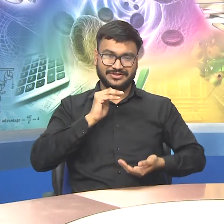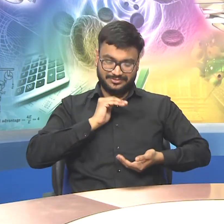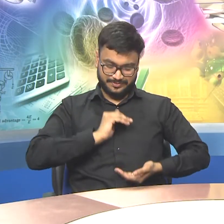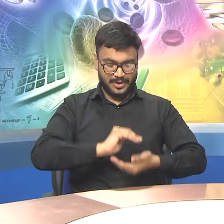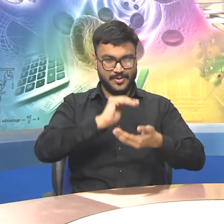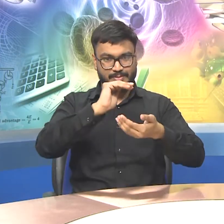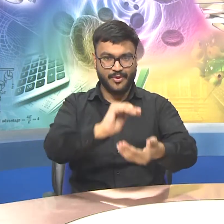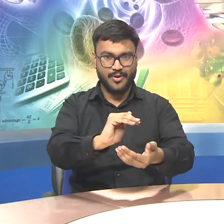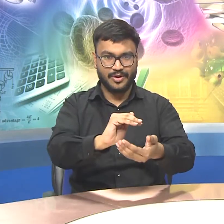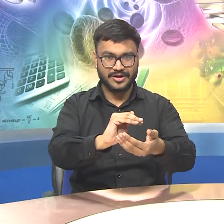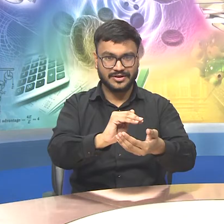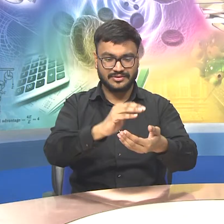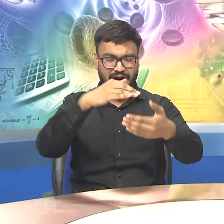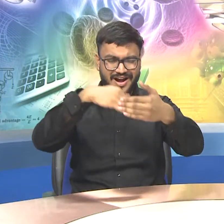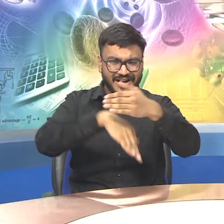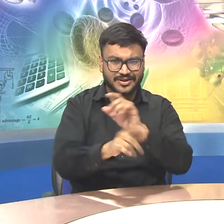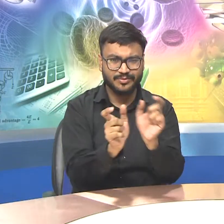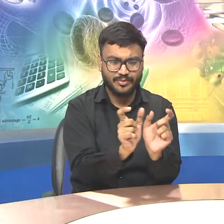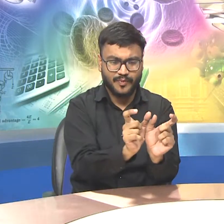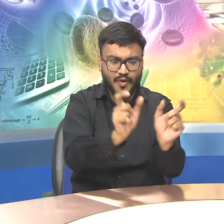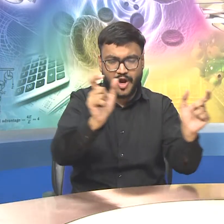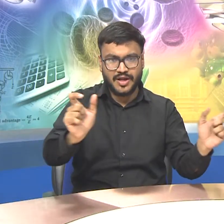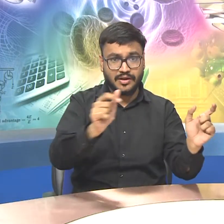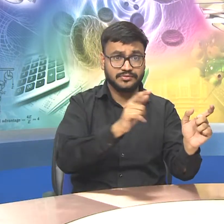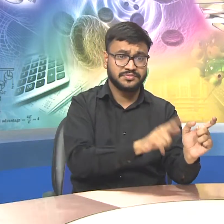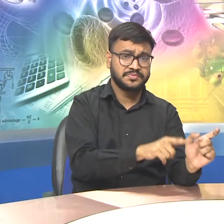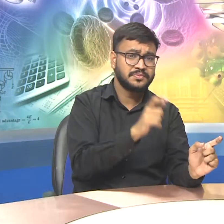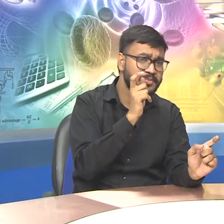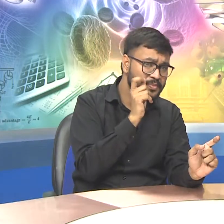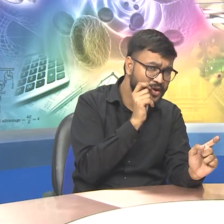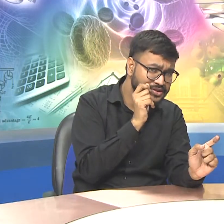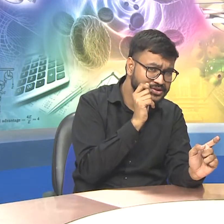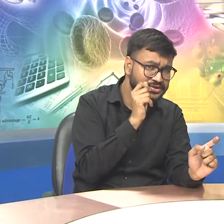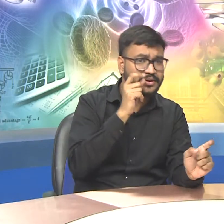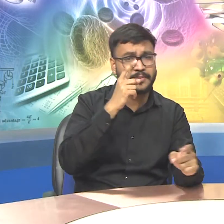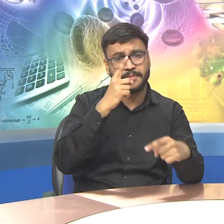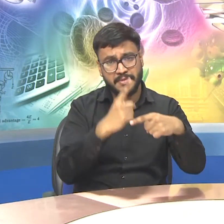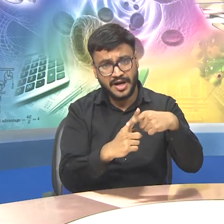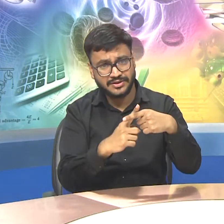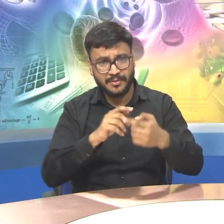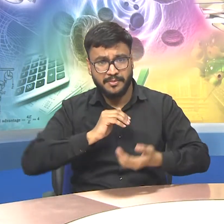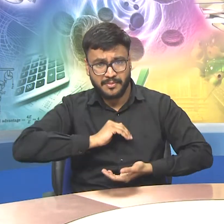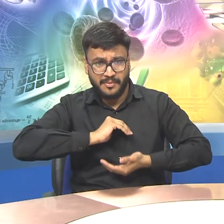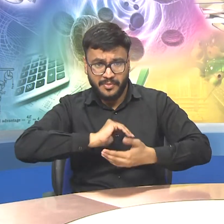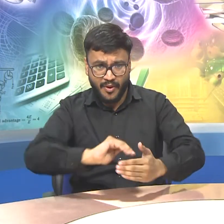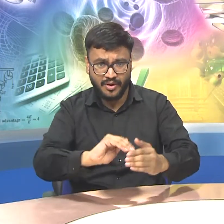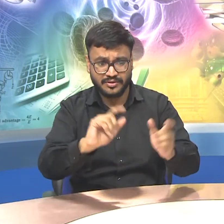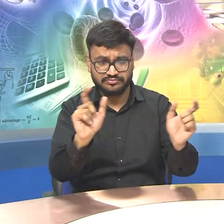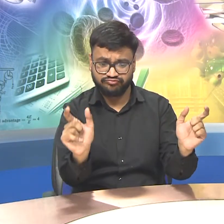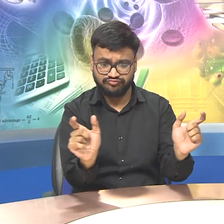Next, for the son, the first sign will be the male and the second sign will be the born.